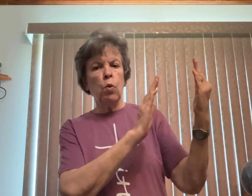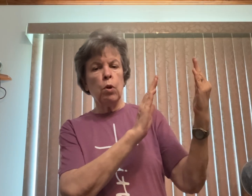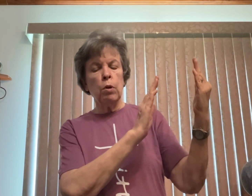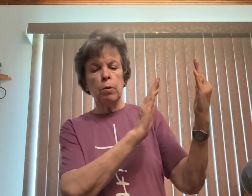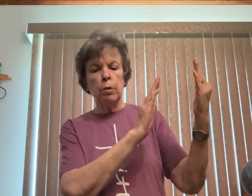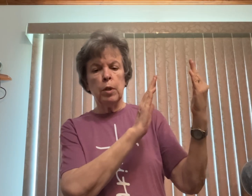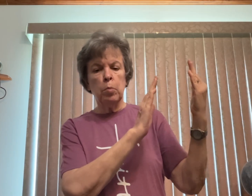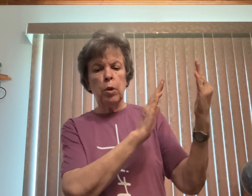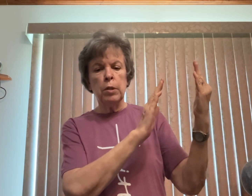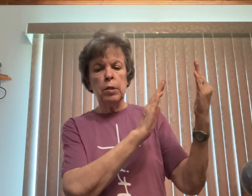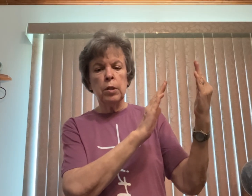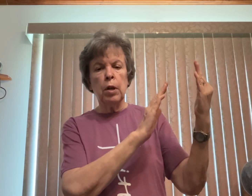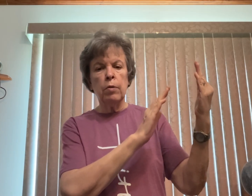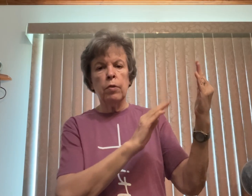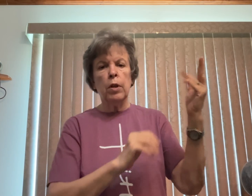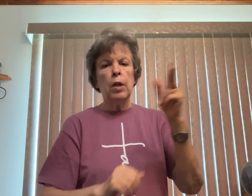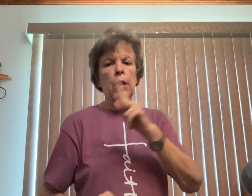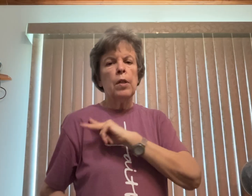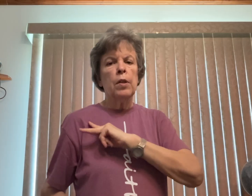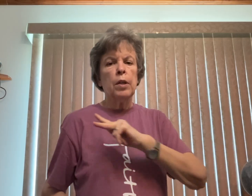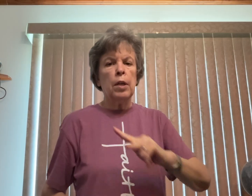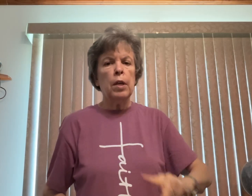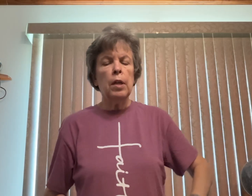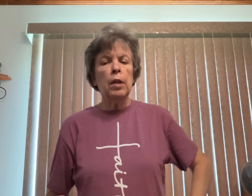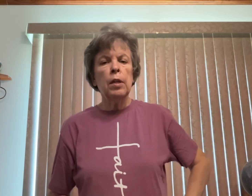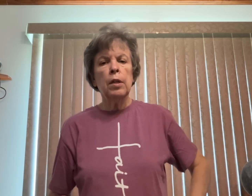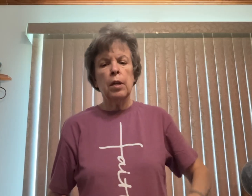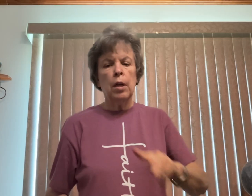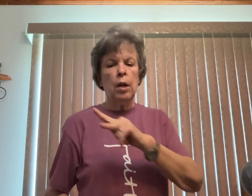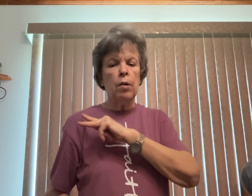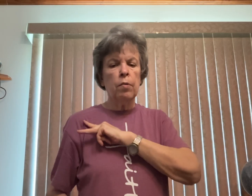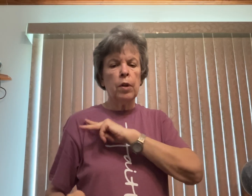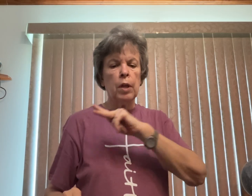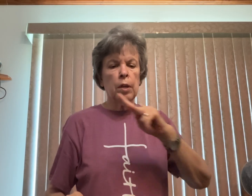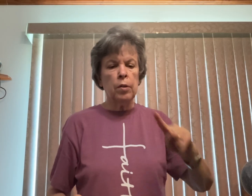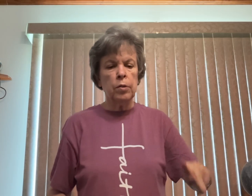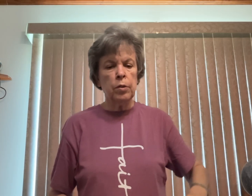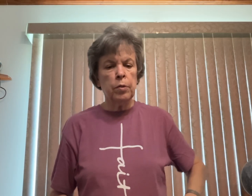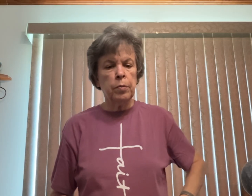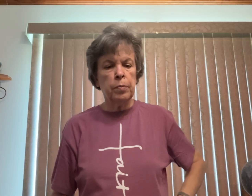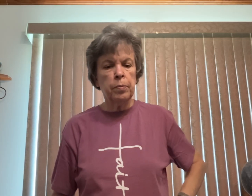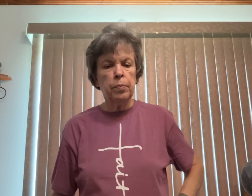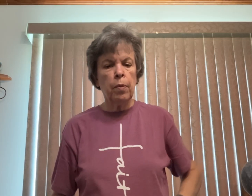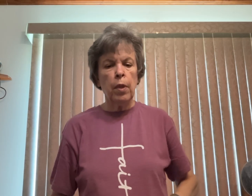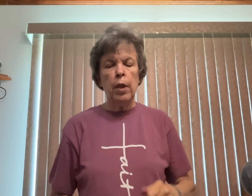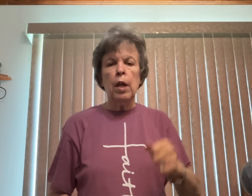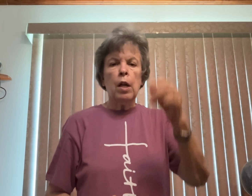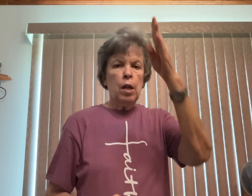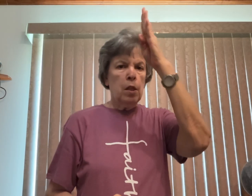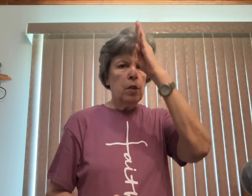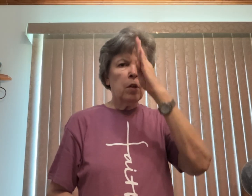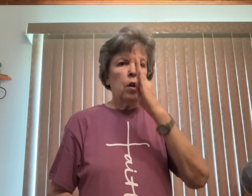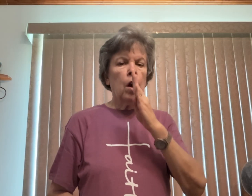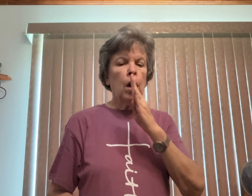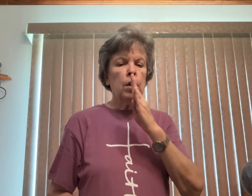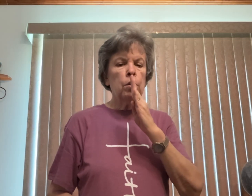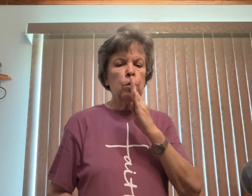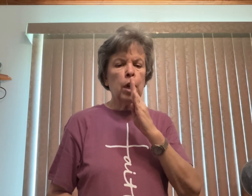before, or in the presence of, the King of Kings. The God who comes